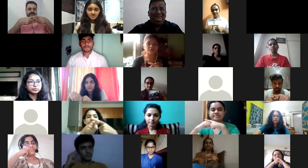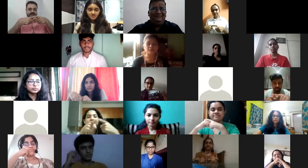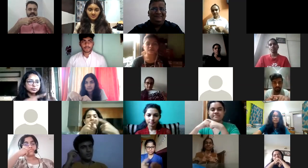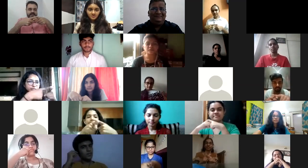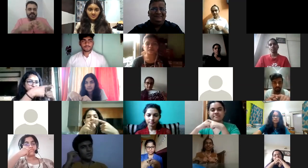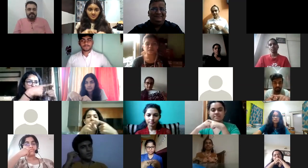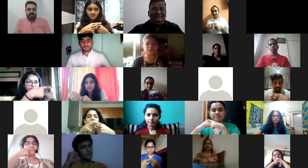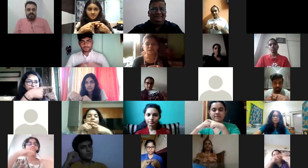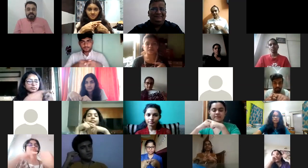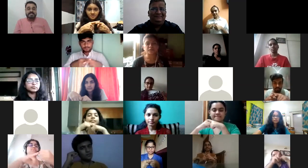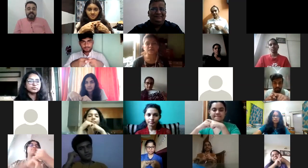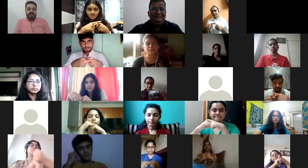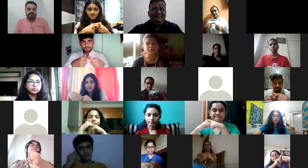Saturday. Sunday.